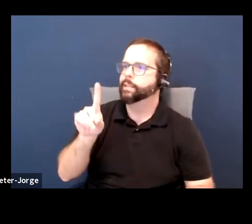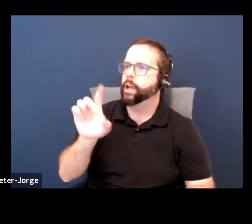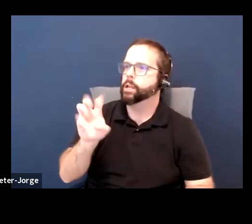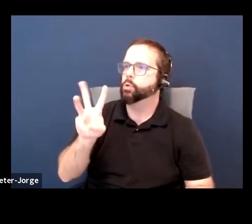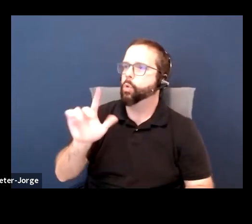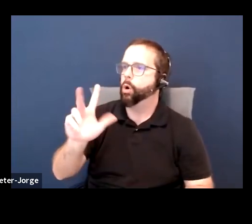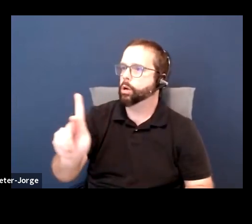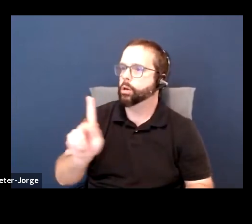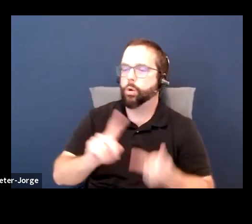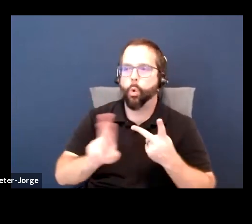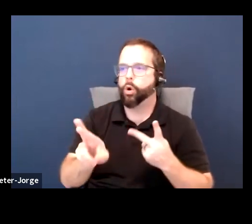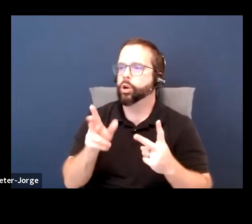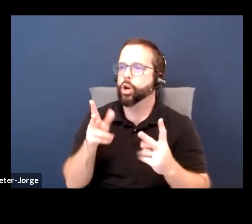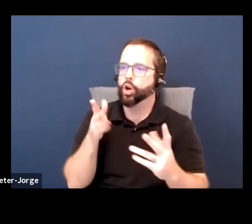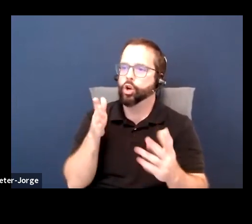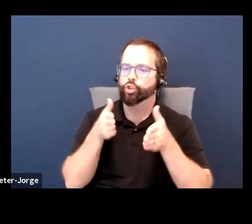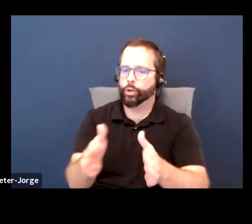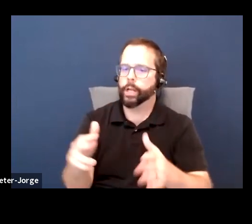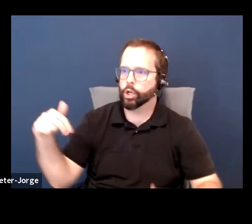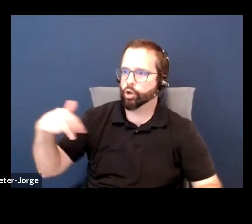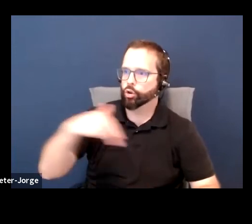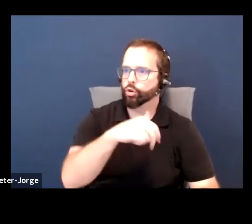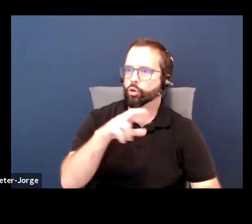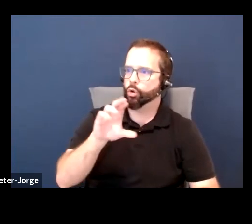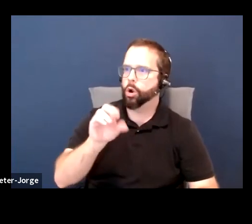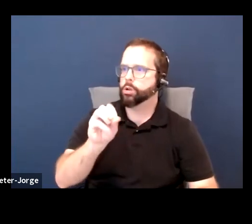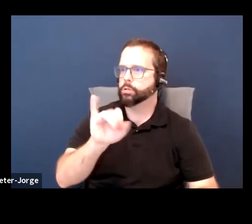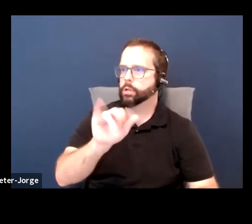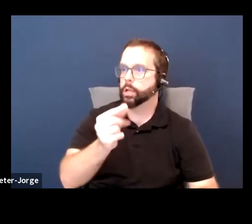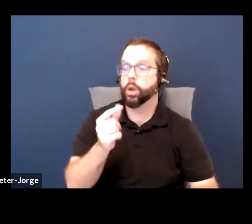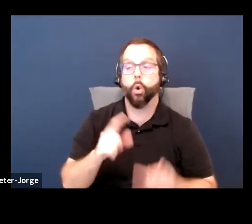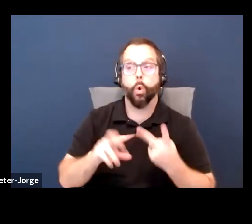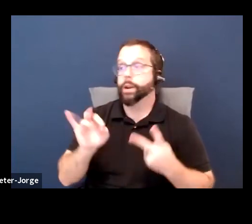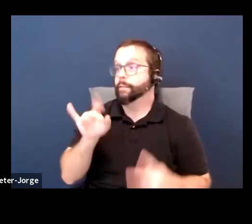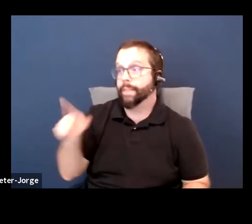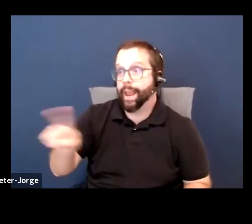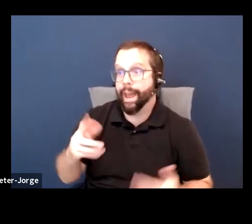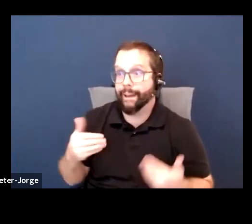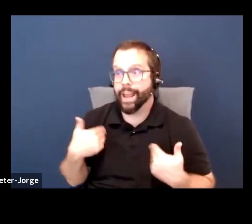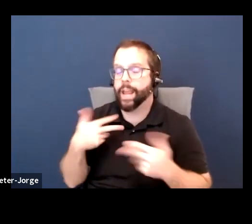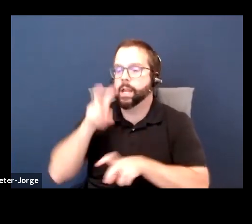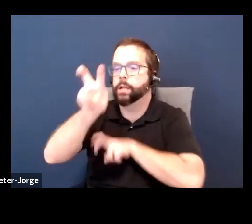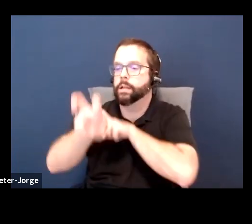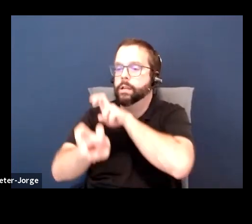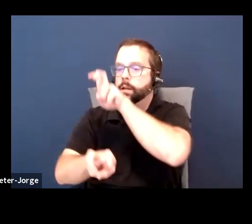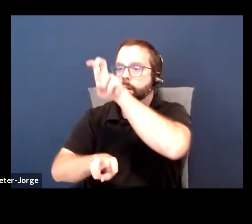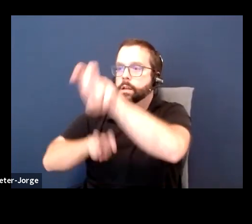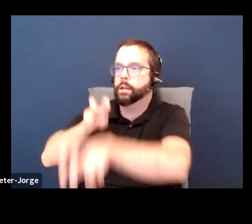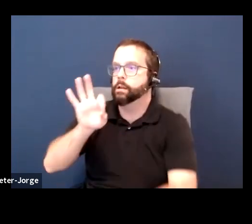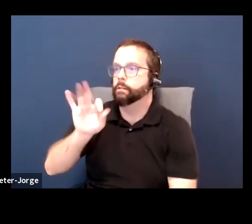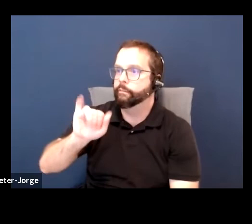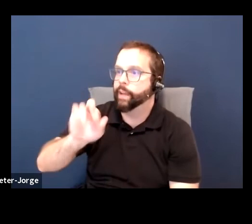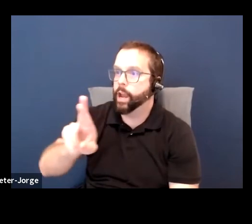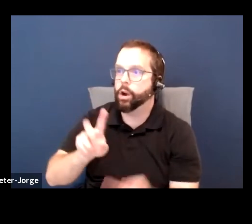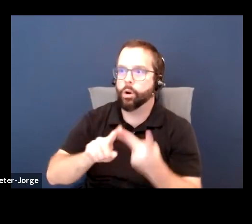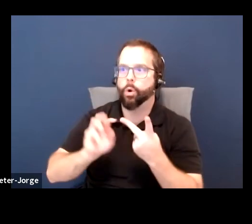at temporary events. You know, if you have a county fair or a music festival or something like that, you can